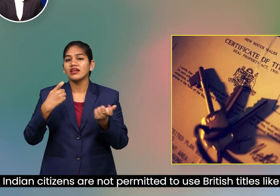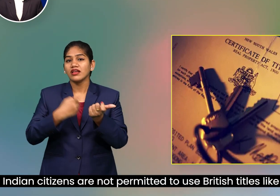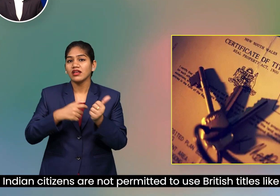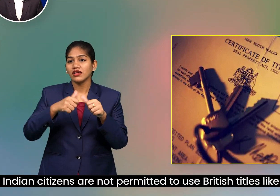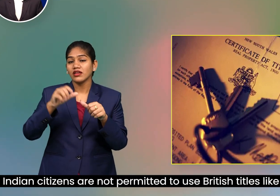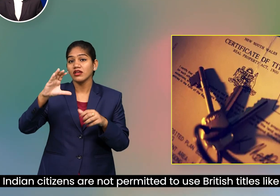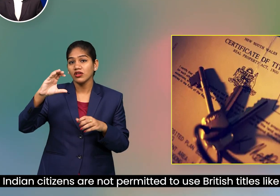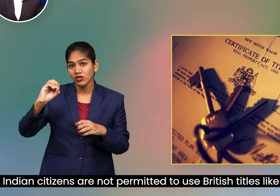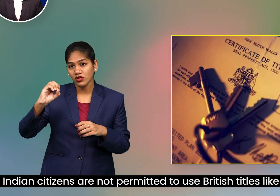anymore.